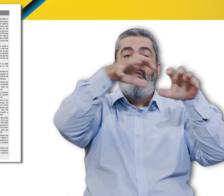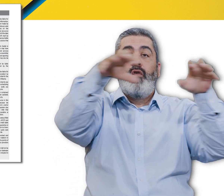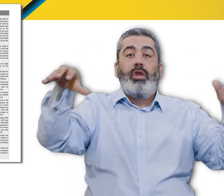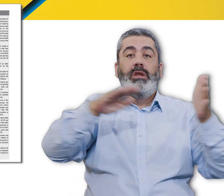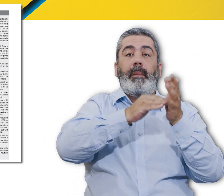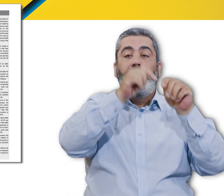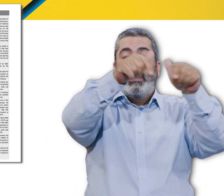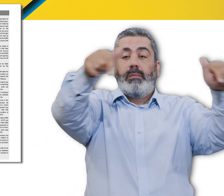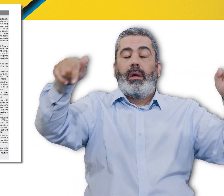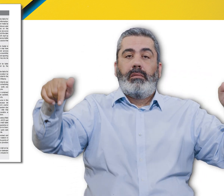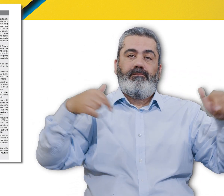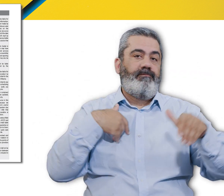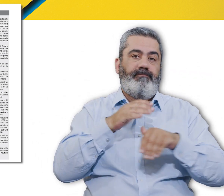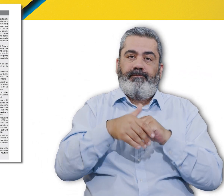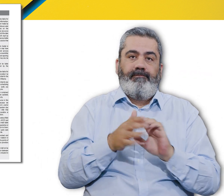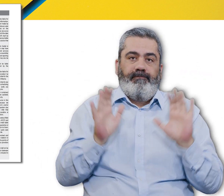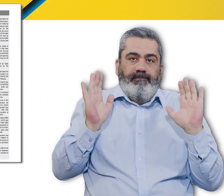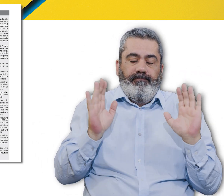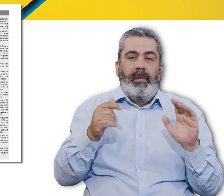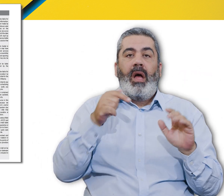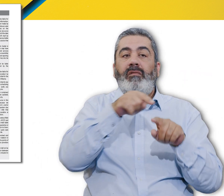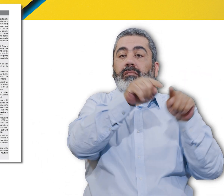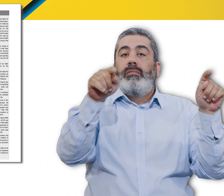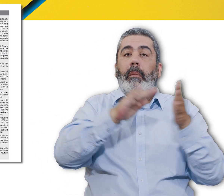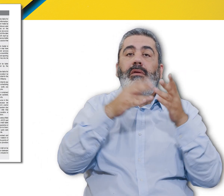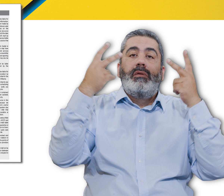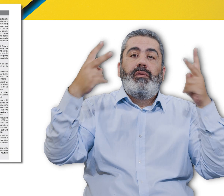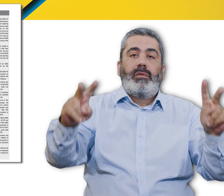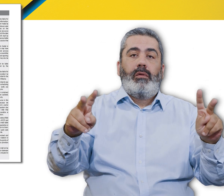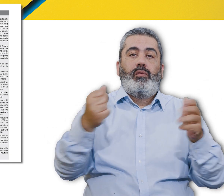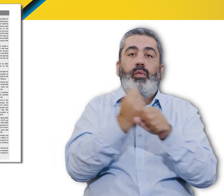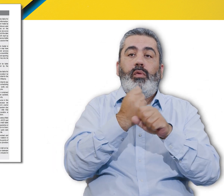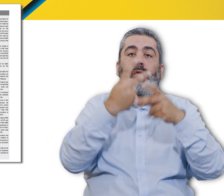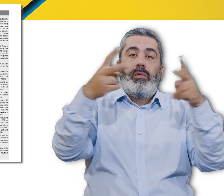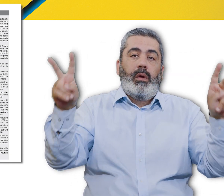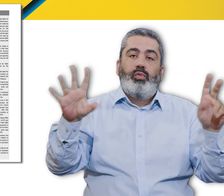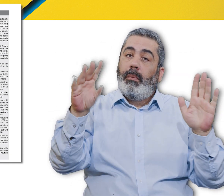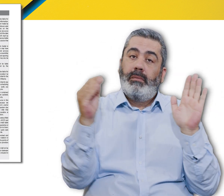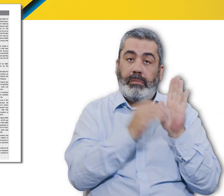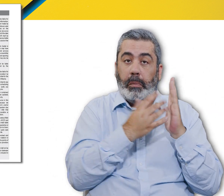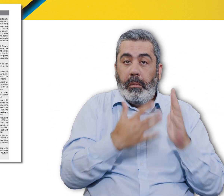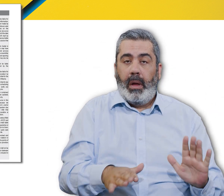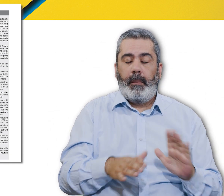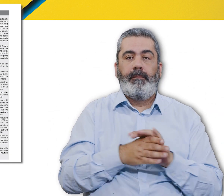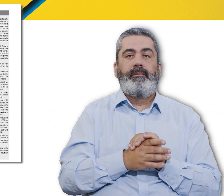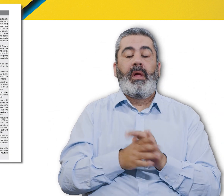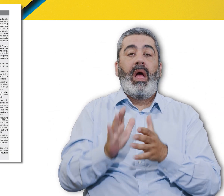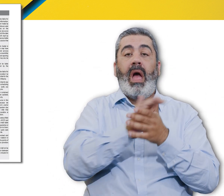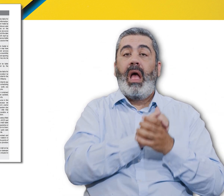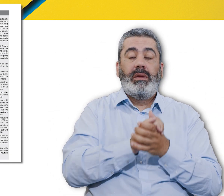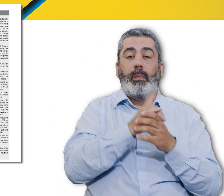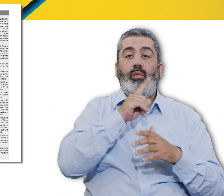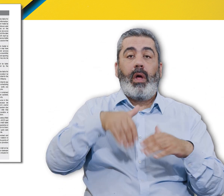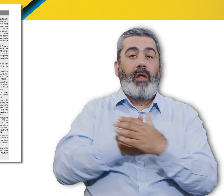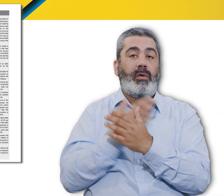of interest and by the service providers included in this guide. NCDP and URI is not and shall not be involved in